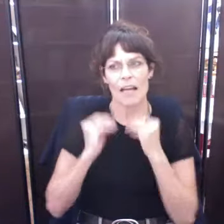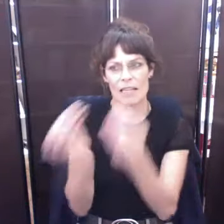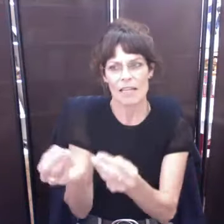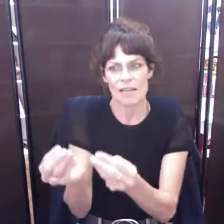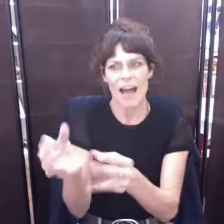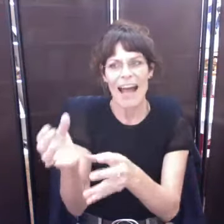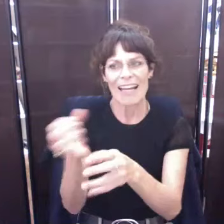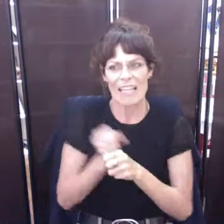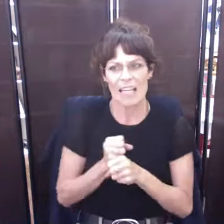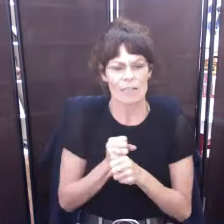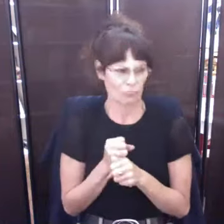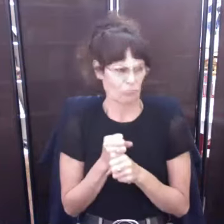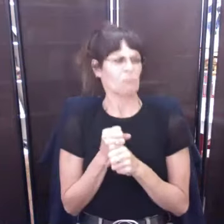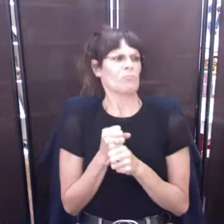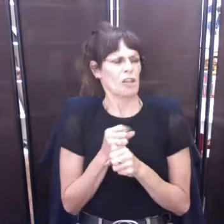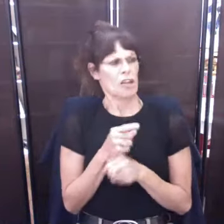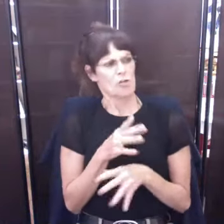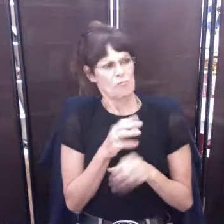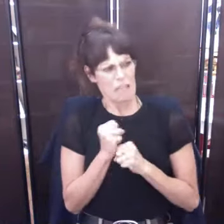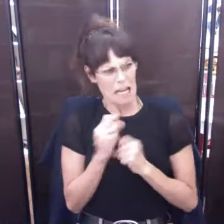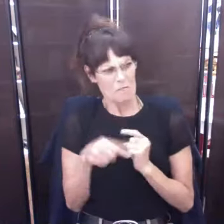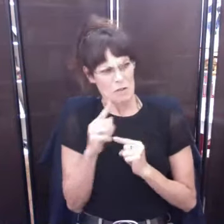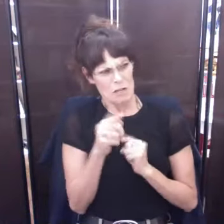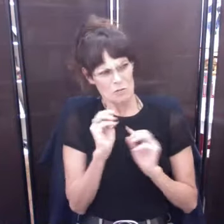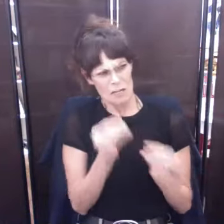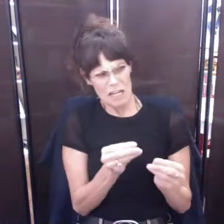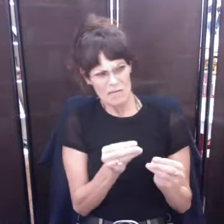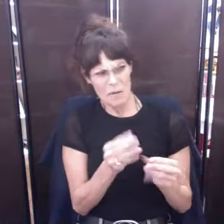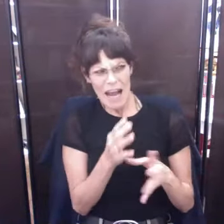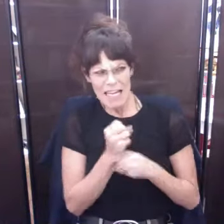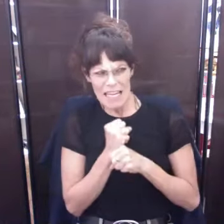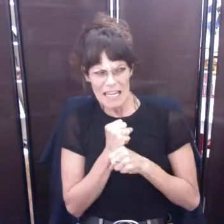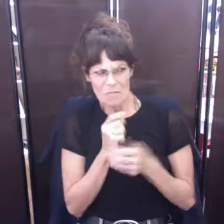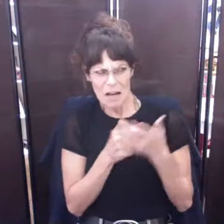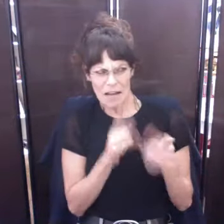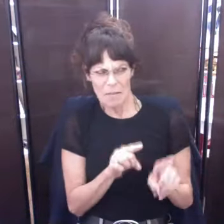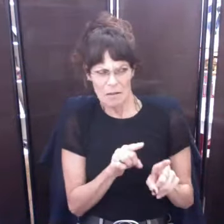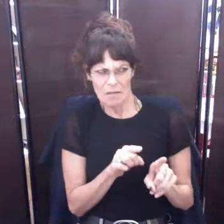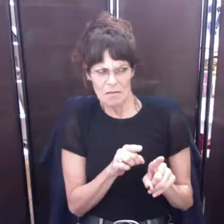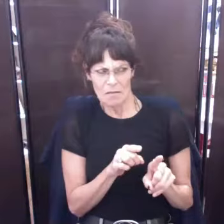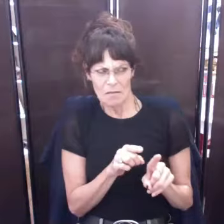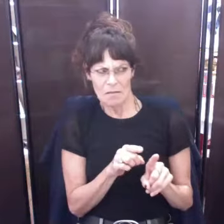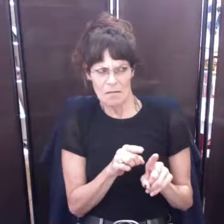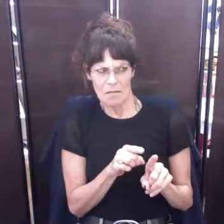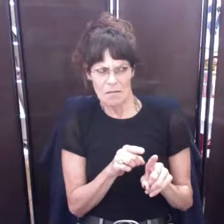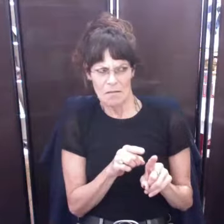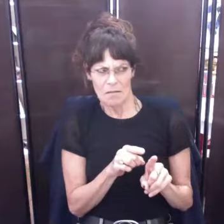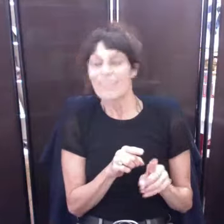windfall? Well, what does that mean? Do I get that windfall? What happens, right? So when I come to